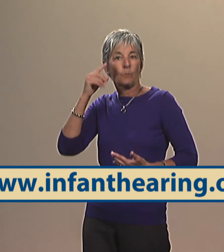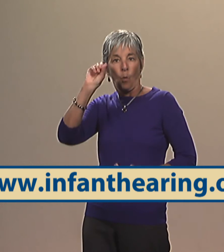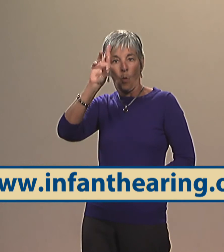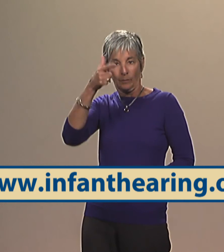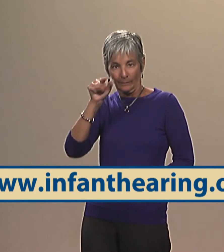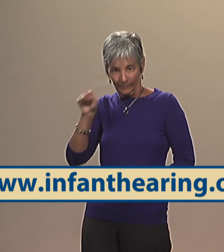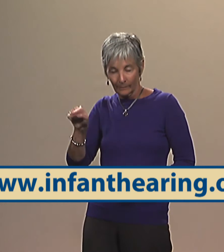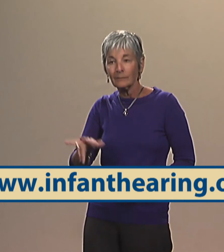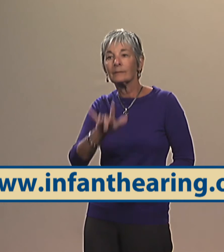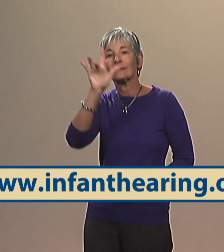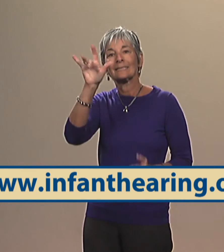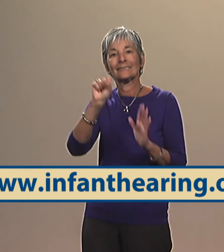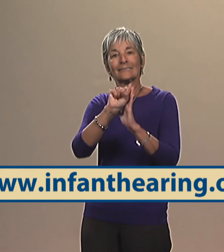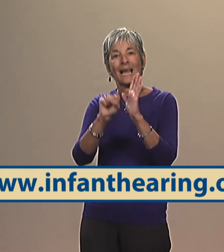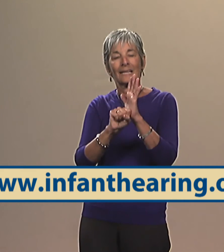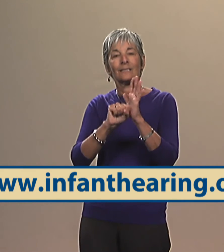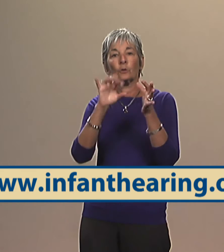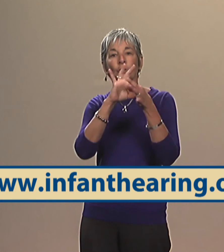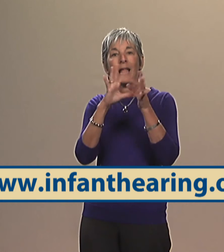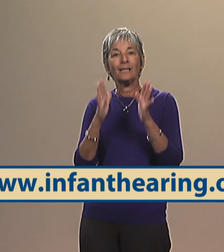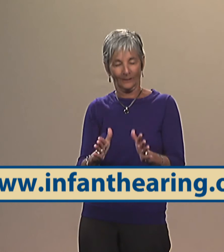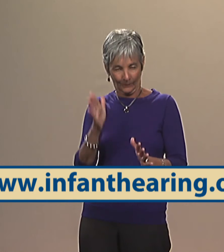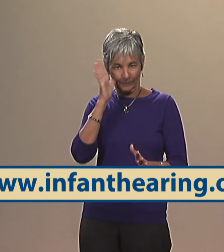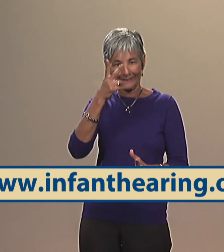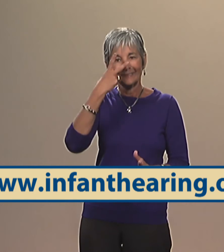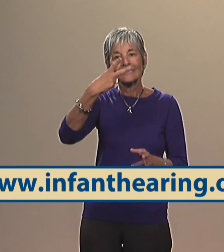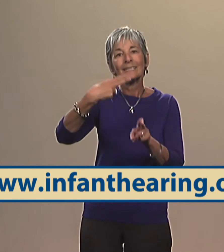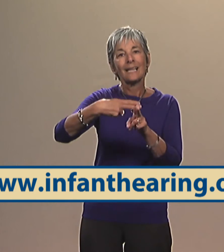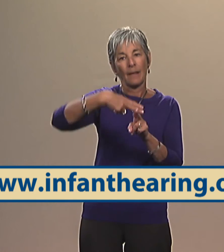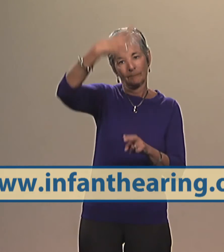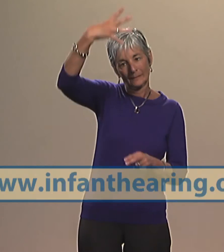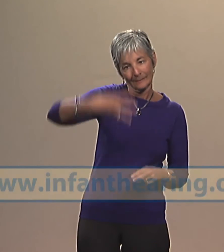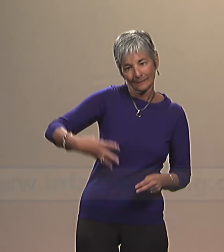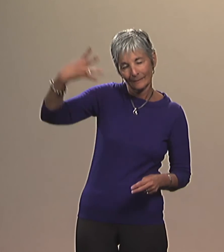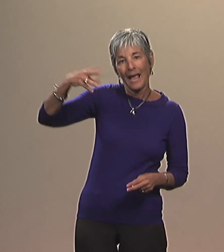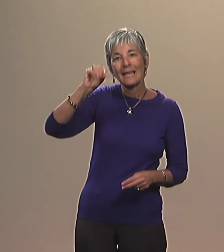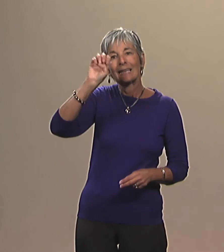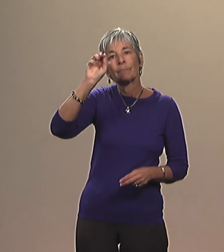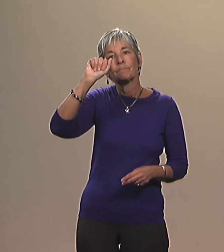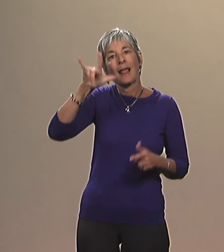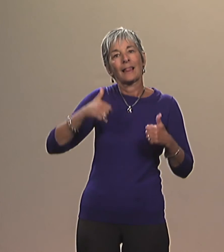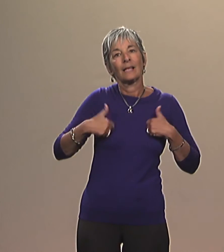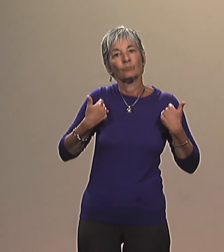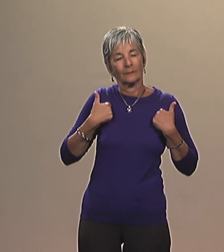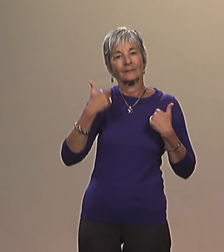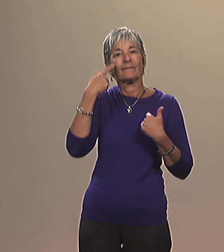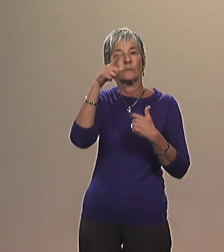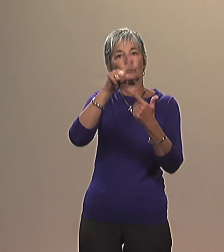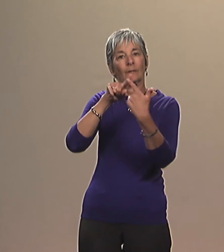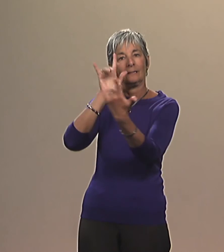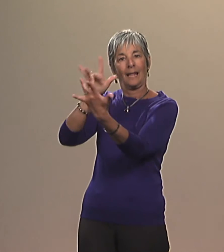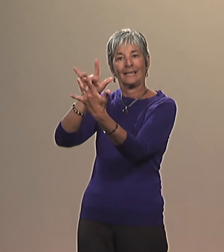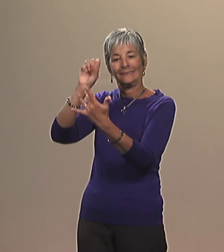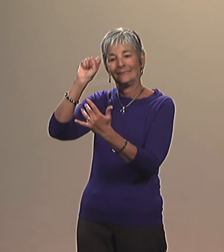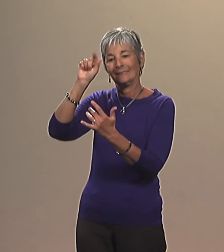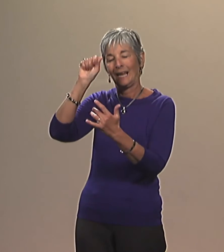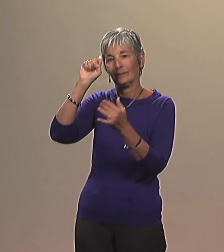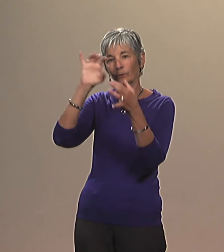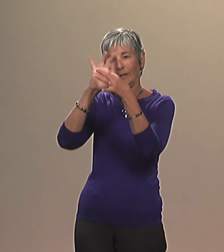www.infanthearing.org, and click on the state coordinator. You will see the names and email addresses for you to make contact with the EDI